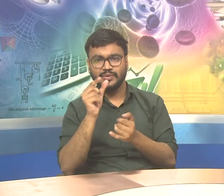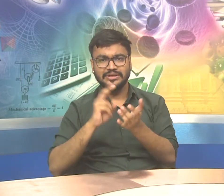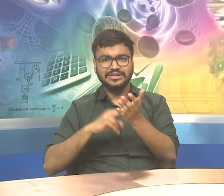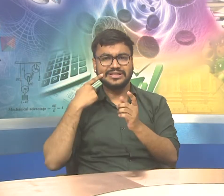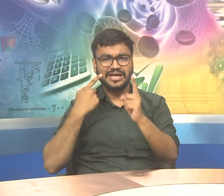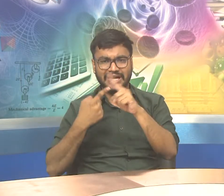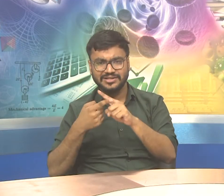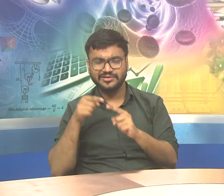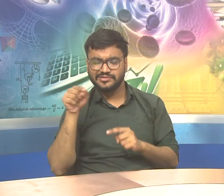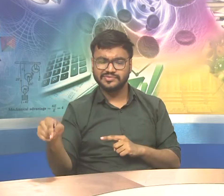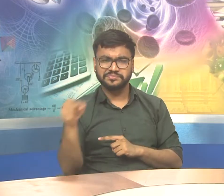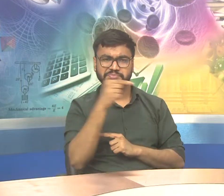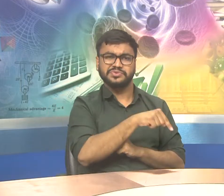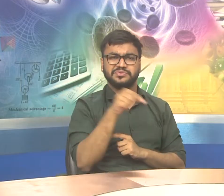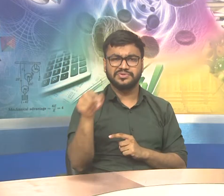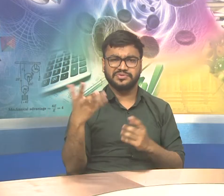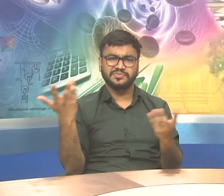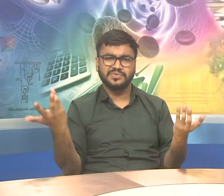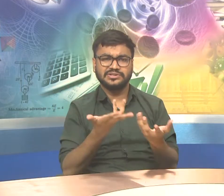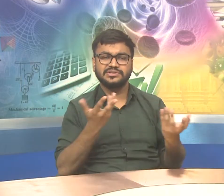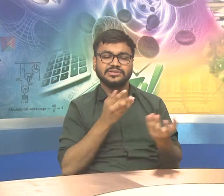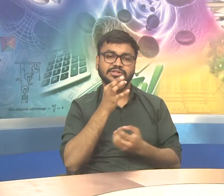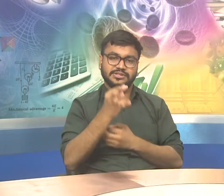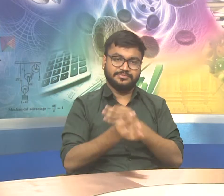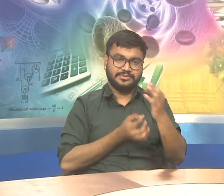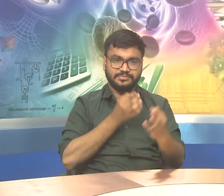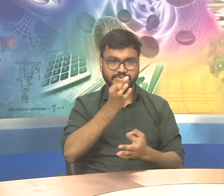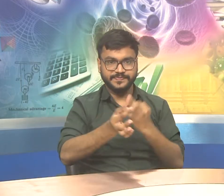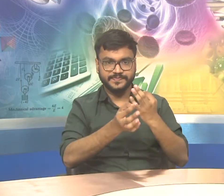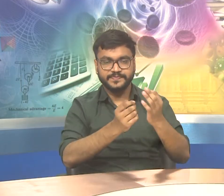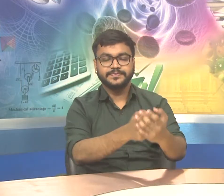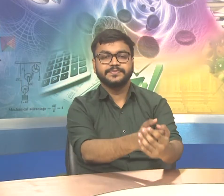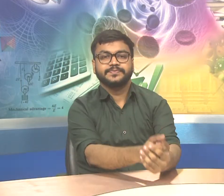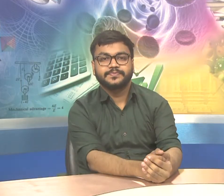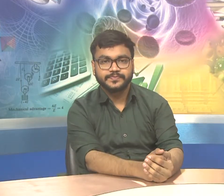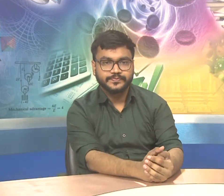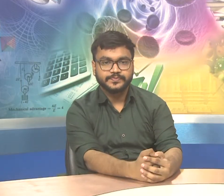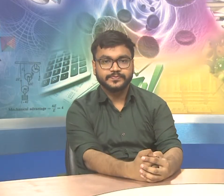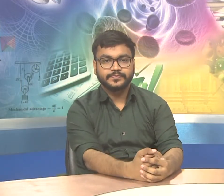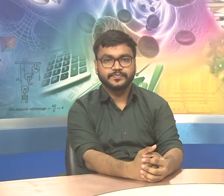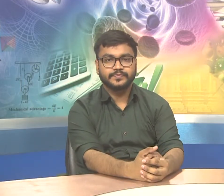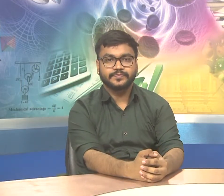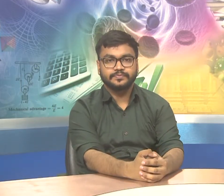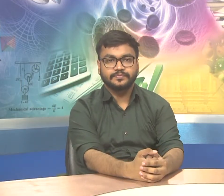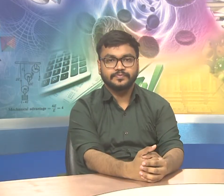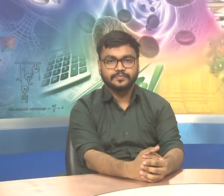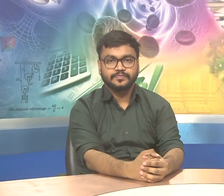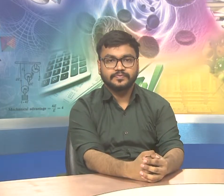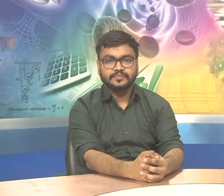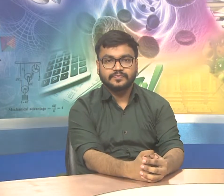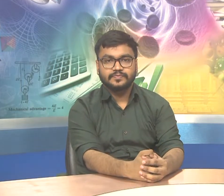The next topic we are going to start is 13.6 power and its unit.